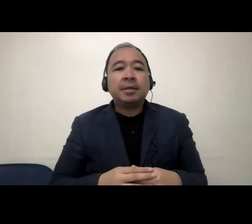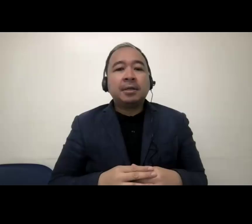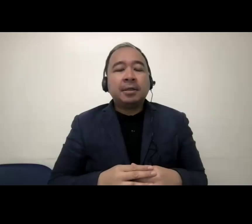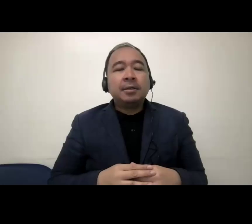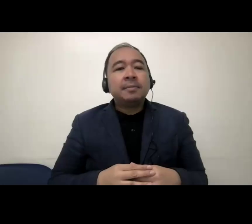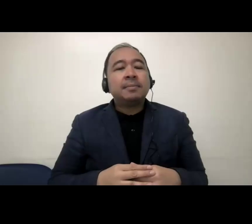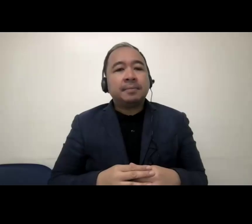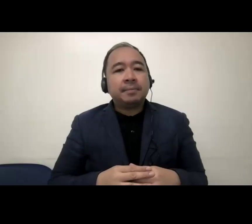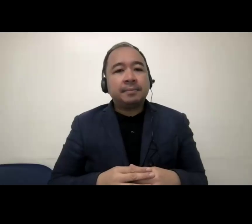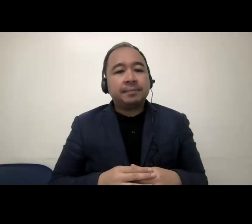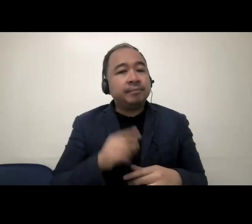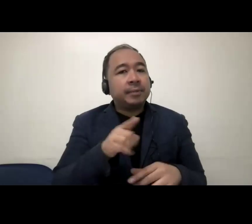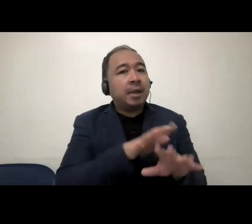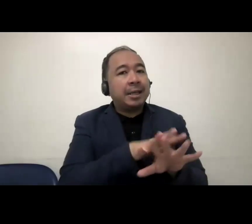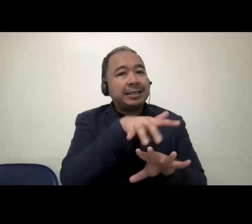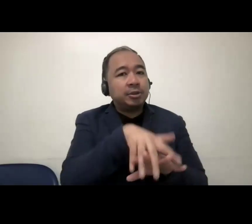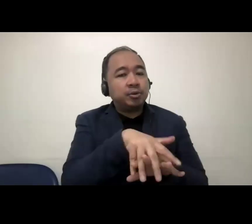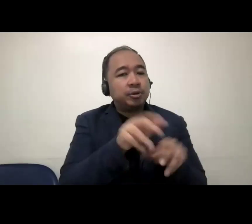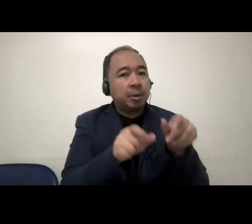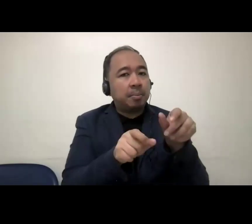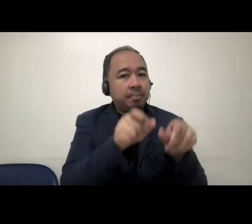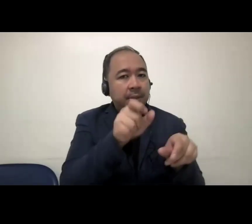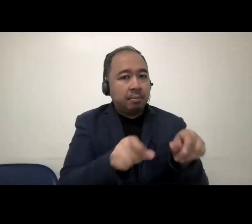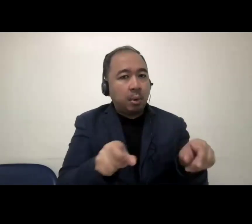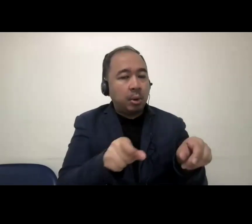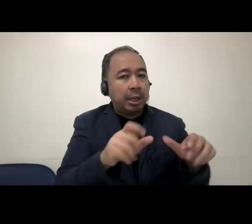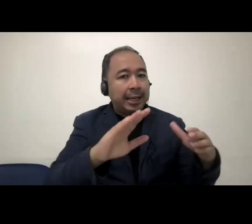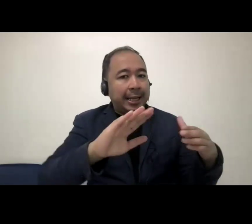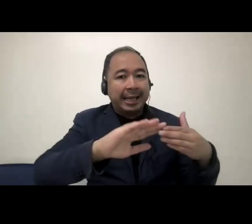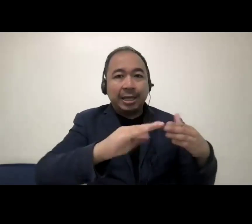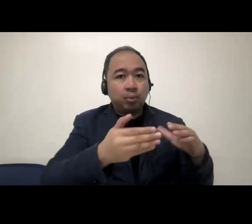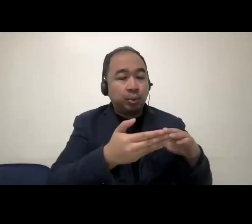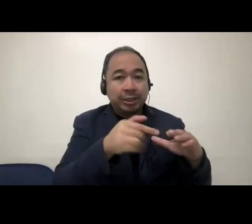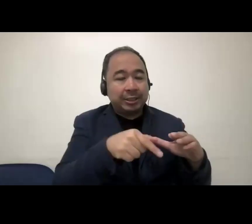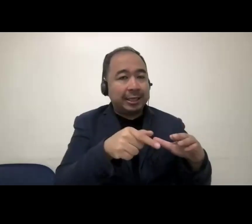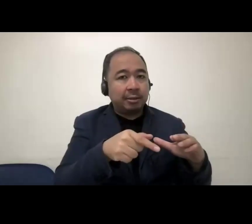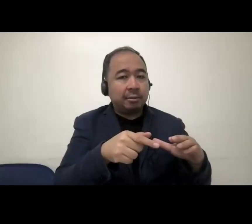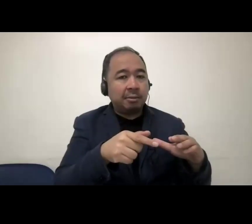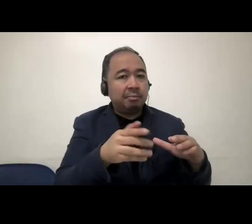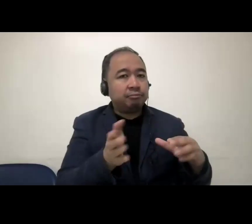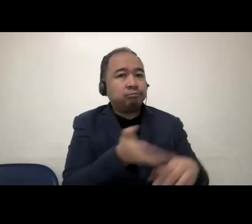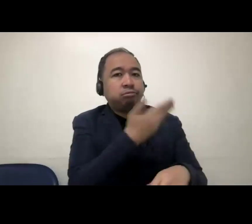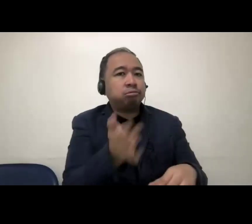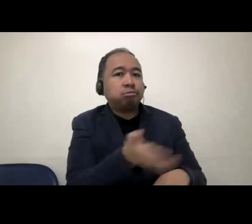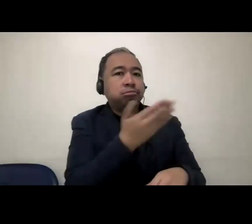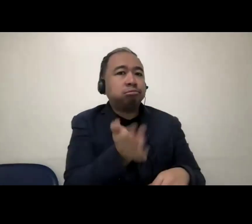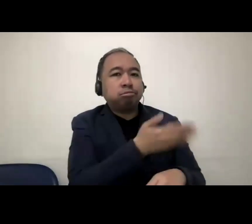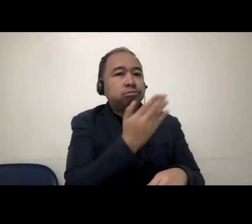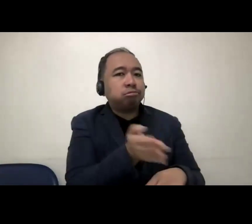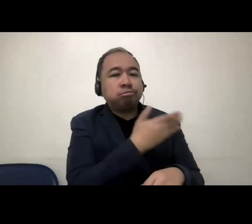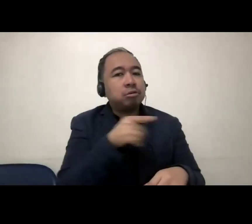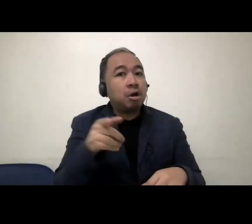the affected indigenous community are at the risk displacement to the Tanaho hydropower